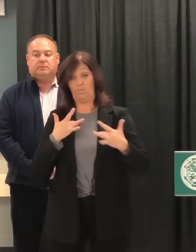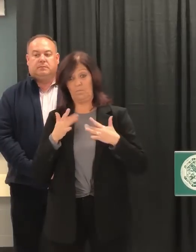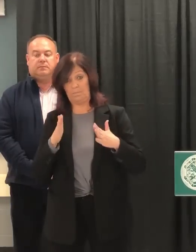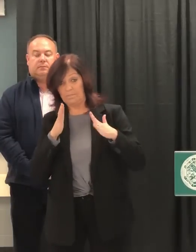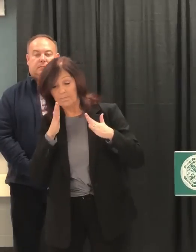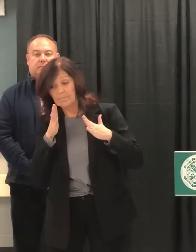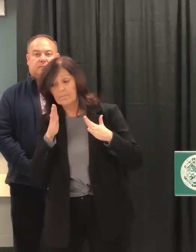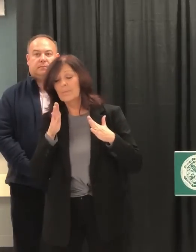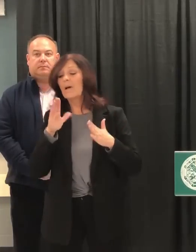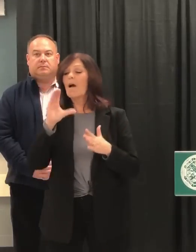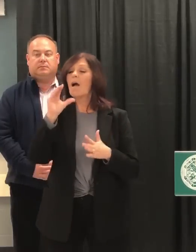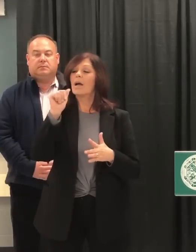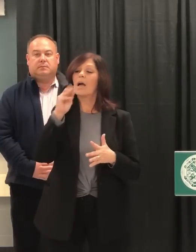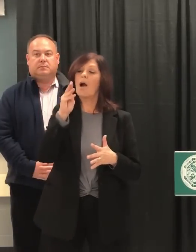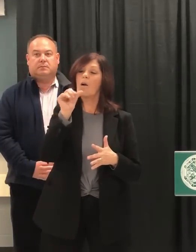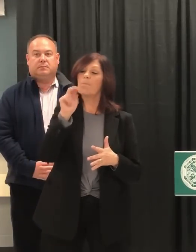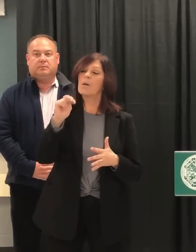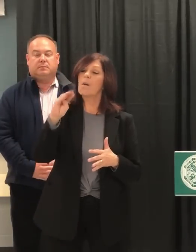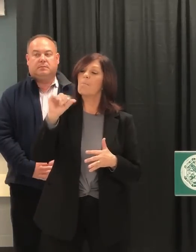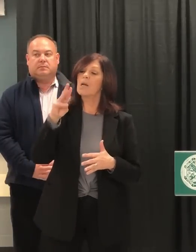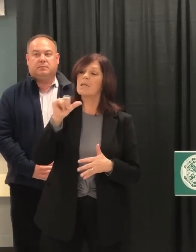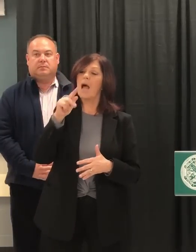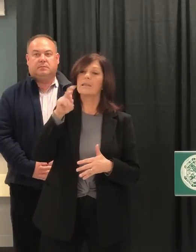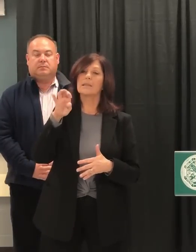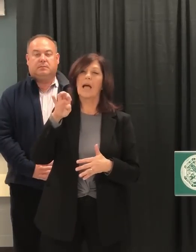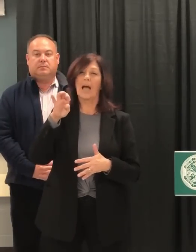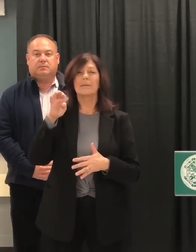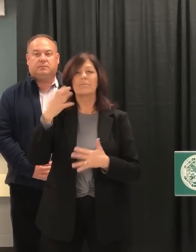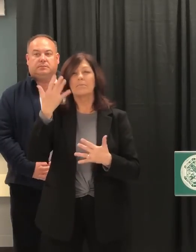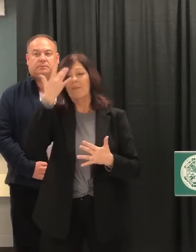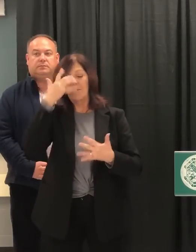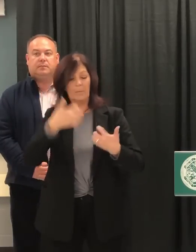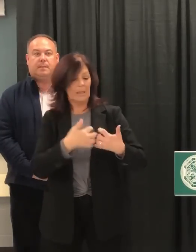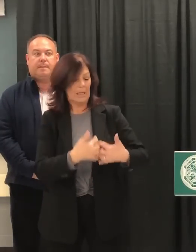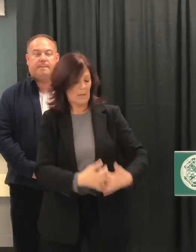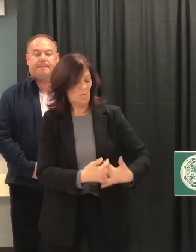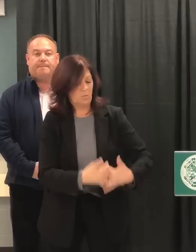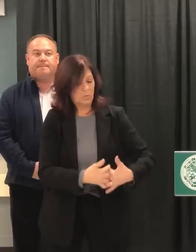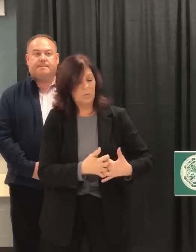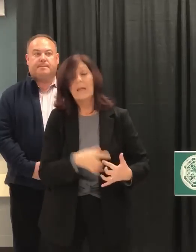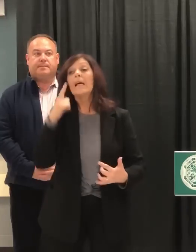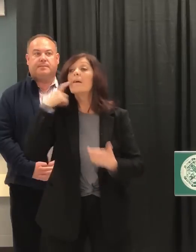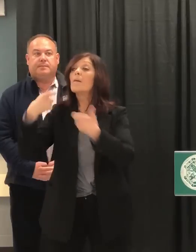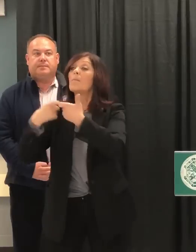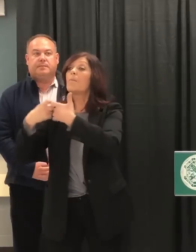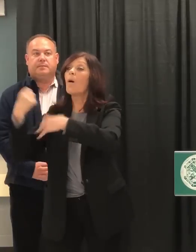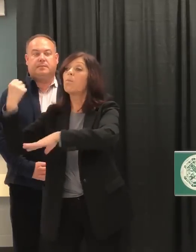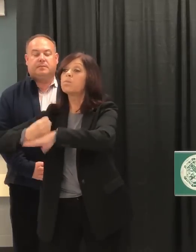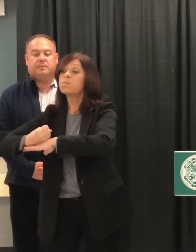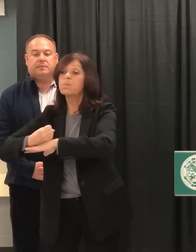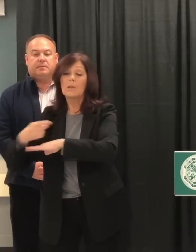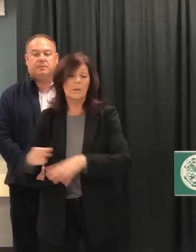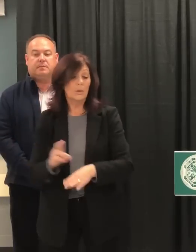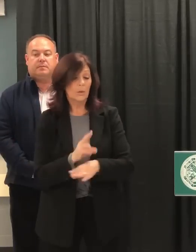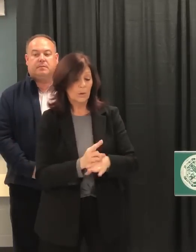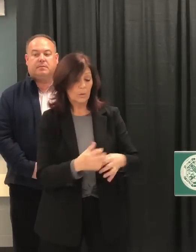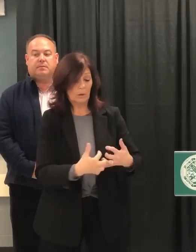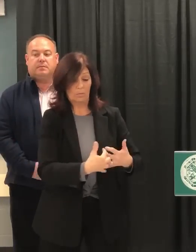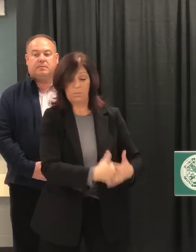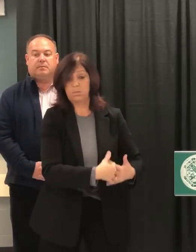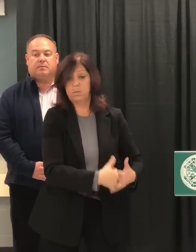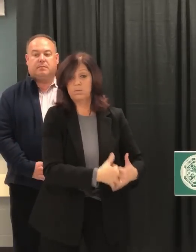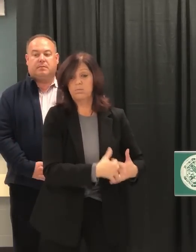is carbon monoxide poisoning from generators. We know that many people, unfortunately, are going to be losing their heat during this storm, and